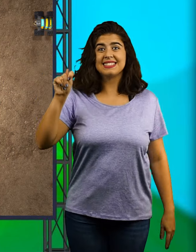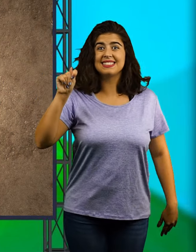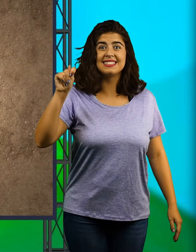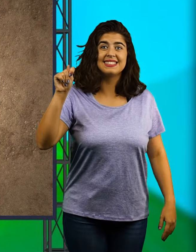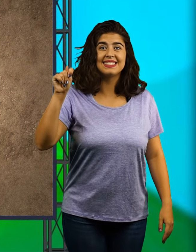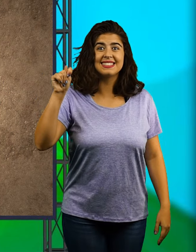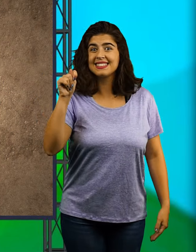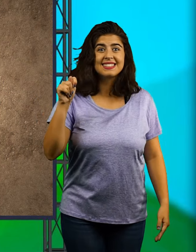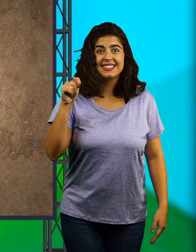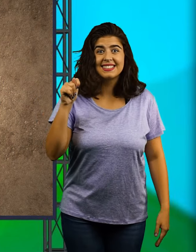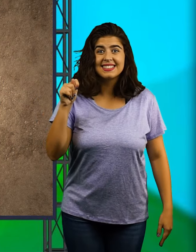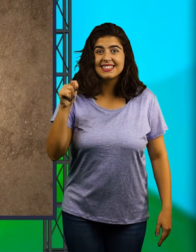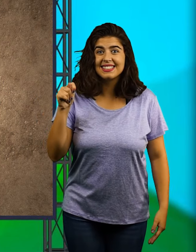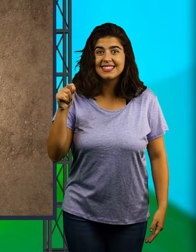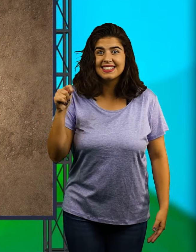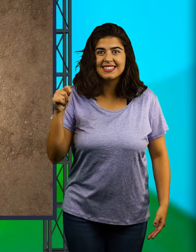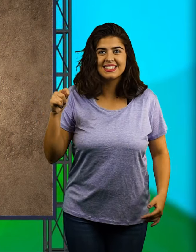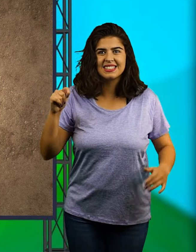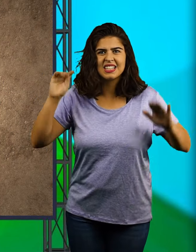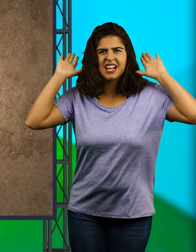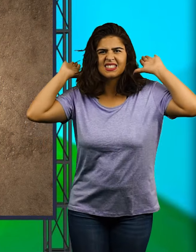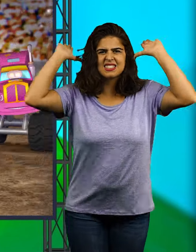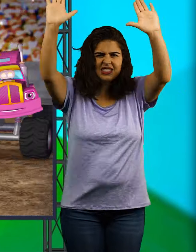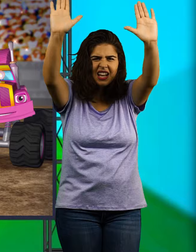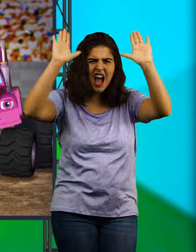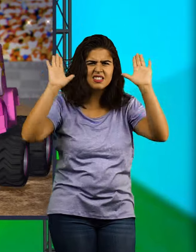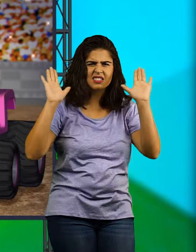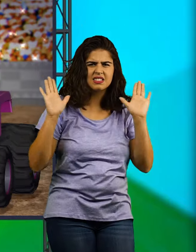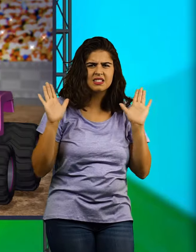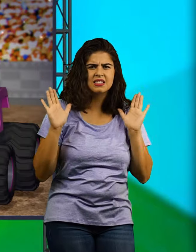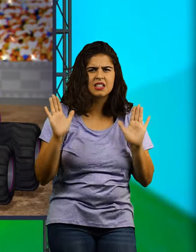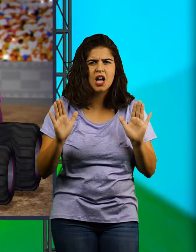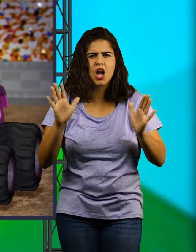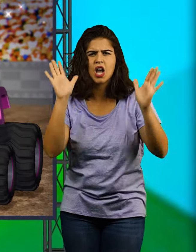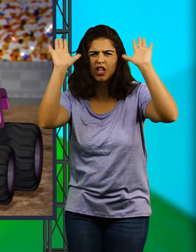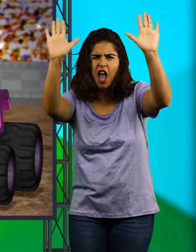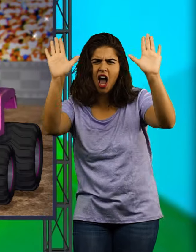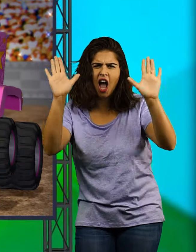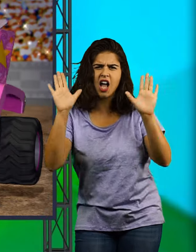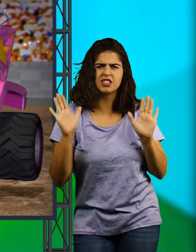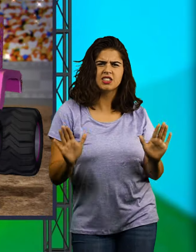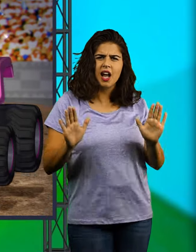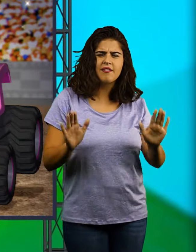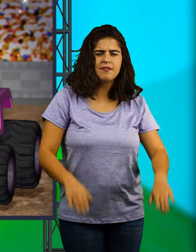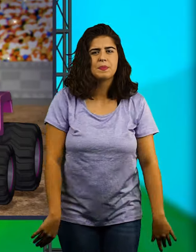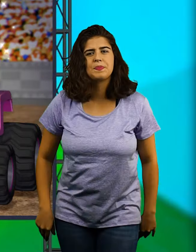T is for terrific. Learning is terrific. Yeah!